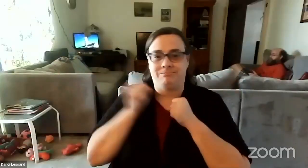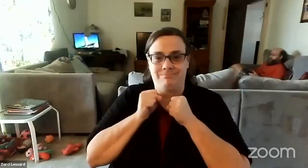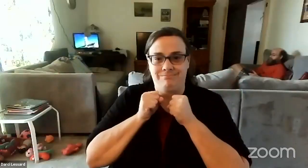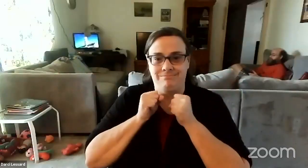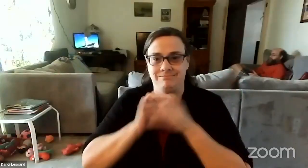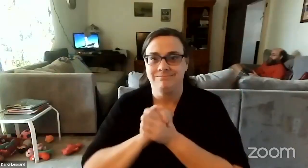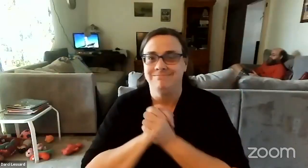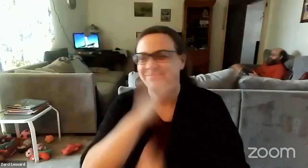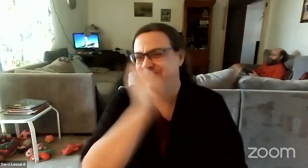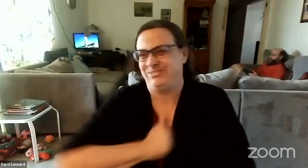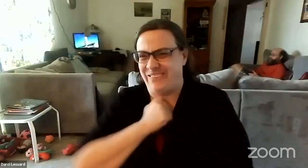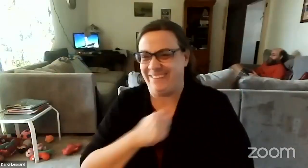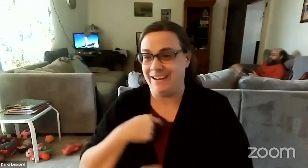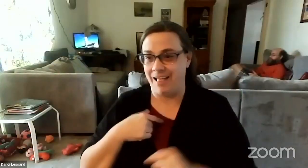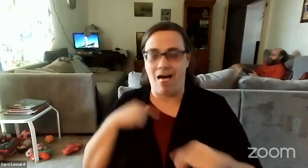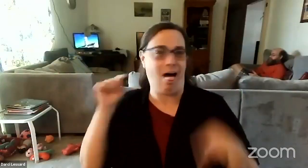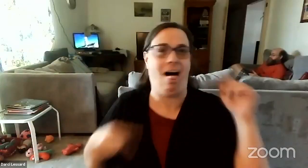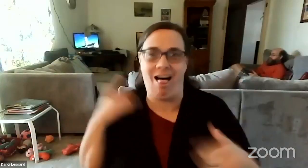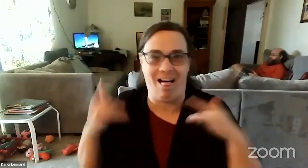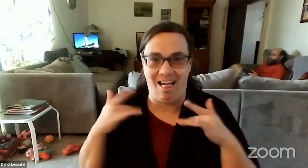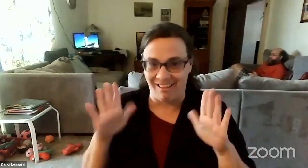First, I would like to say, oh, sorry, I started